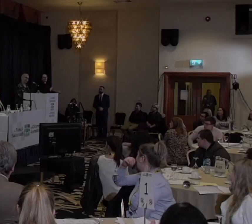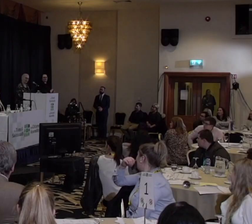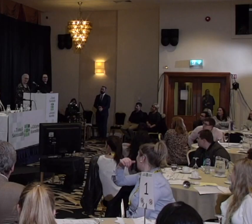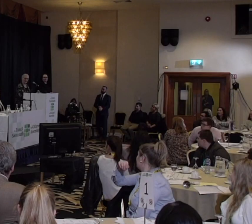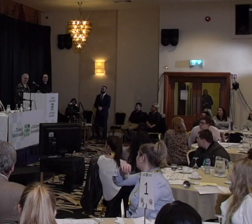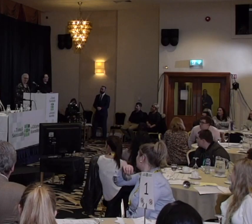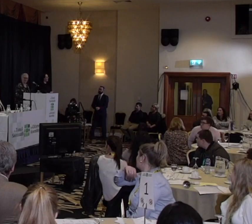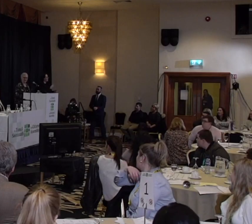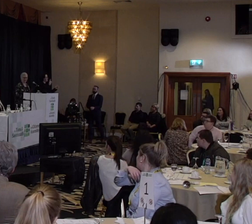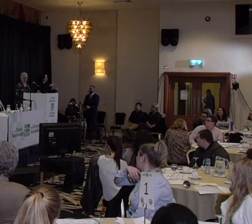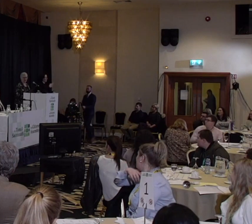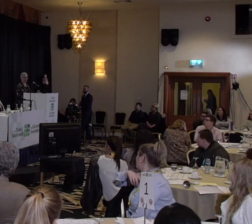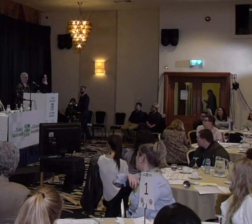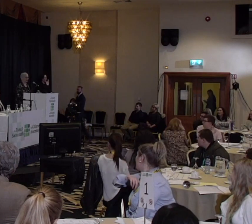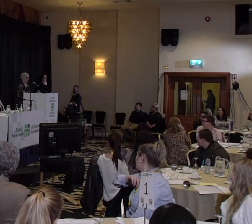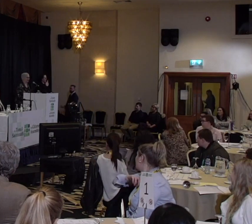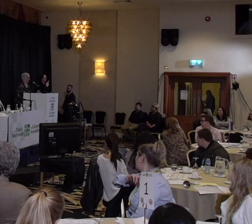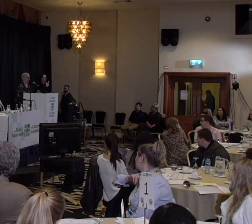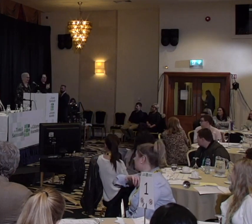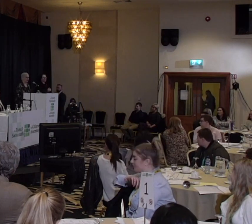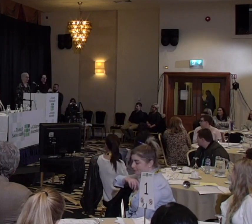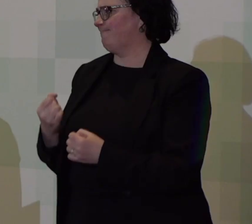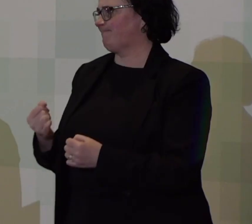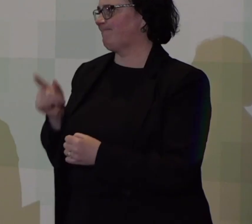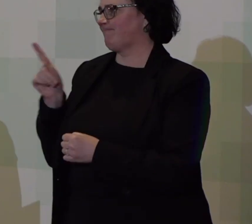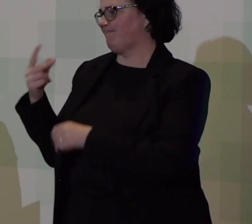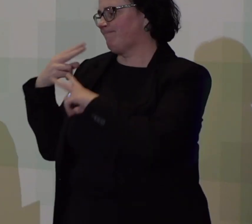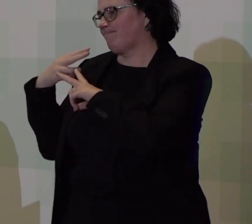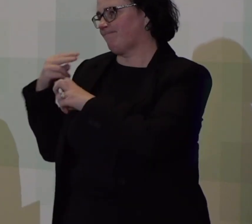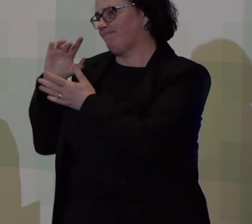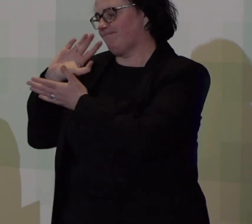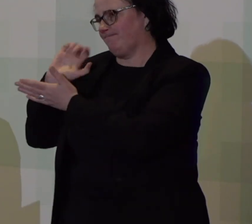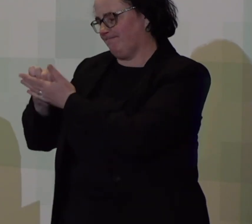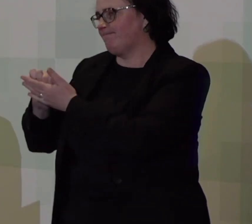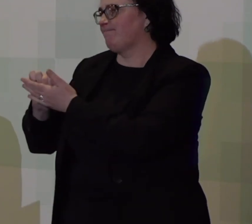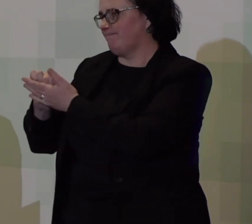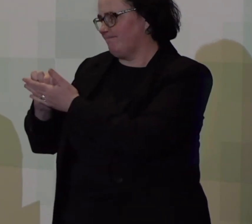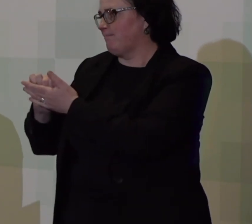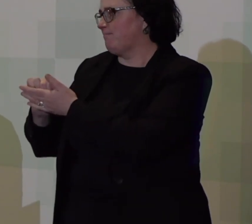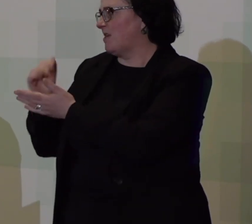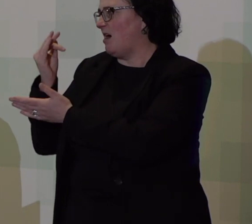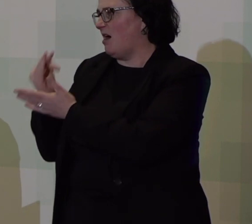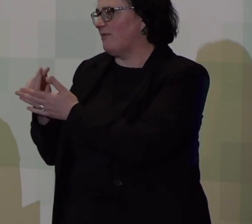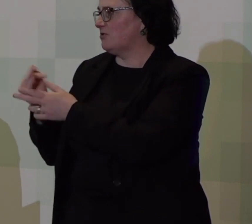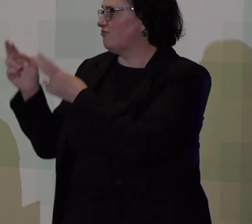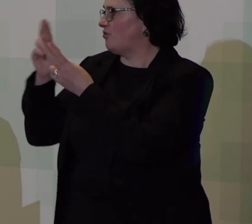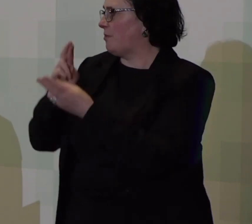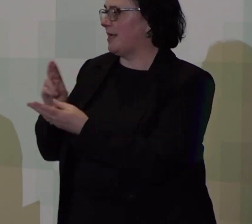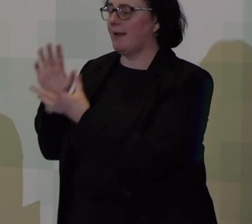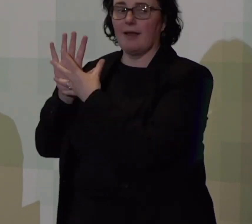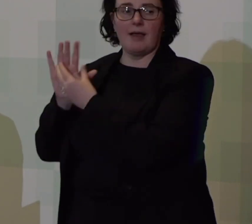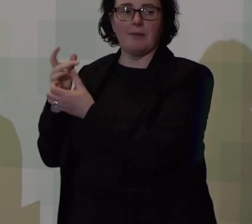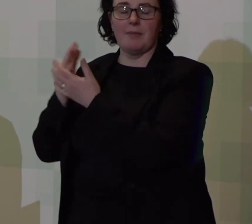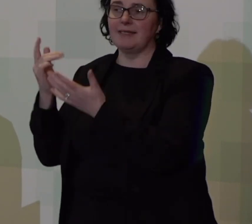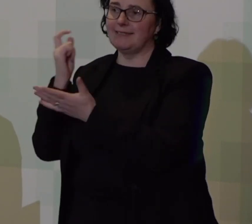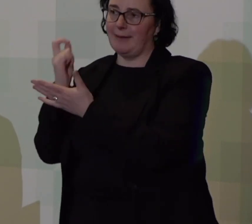So, as you see, I think quite strongly in that study, which, as I say, has been often replicated. I actually replicated it several